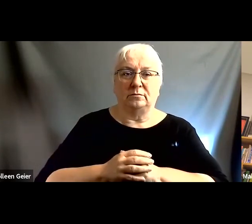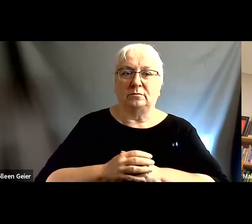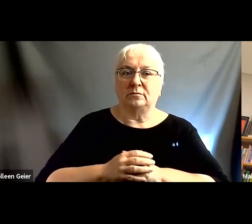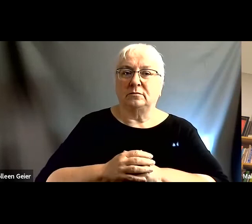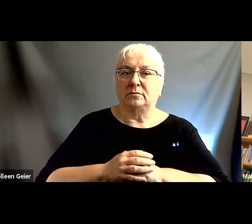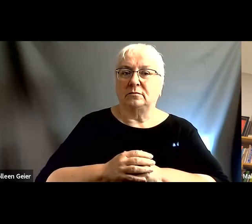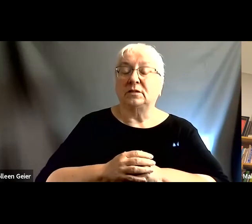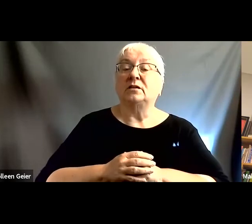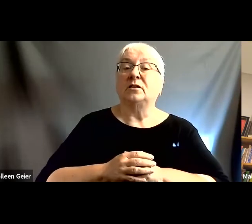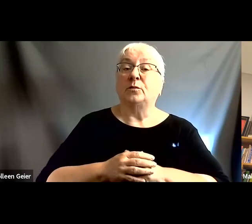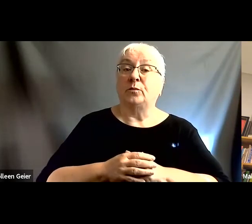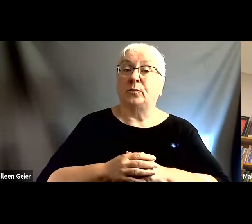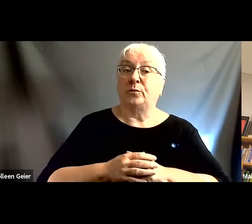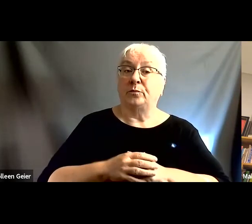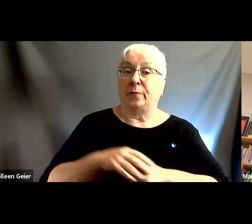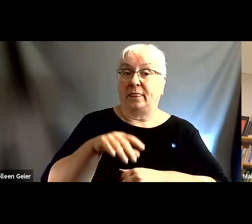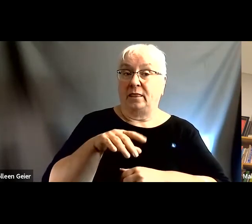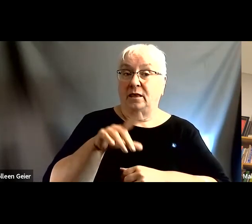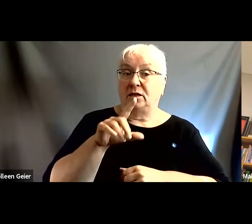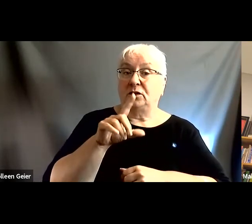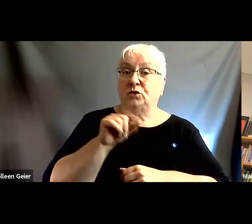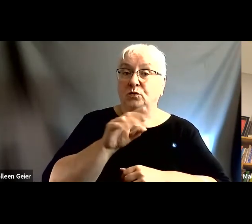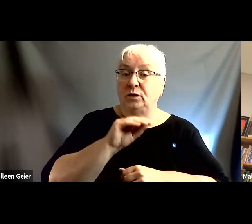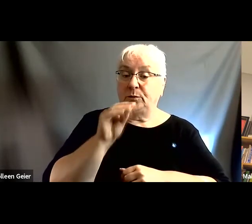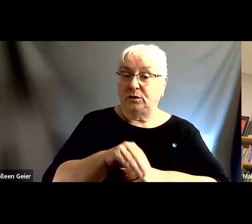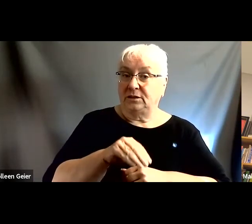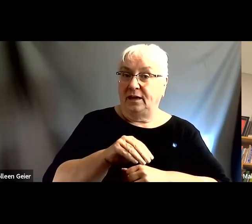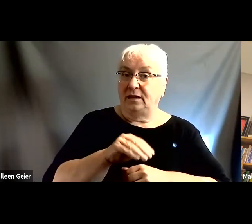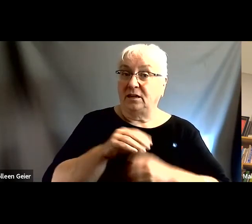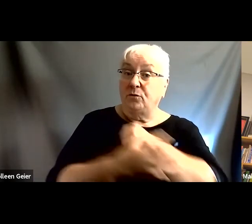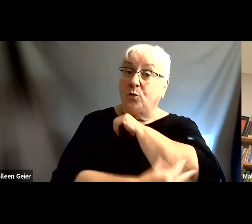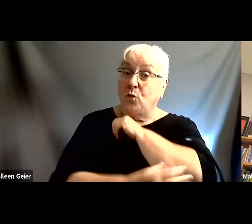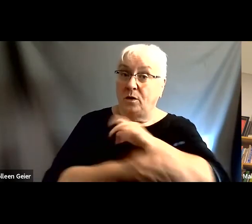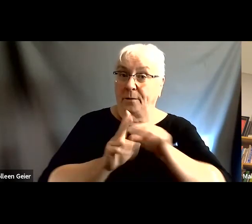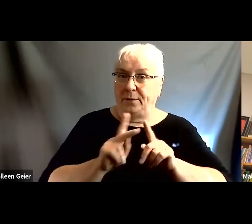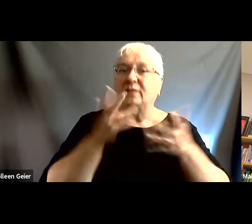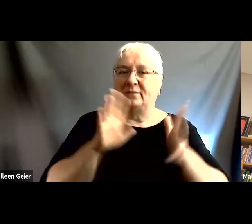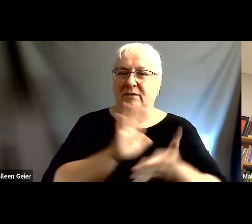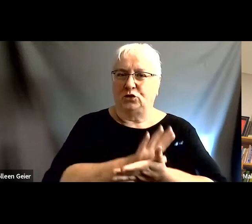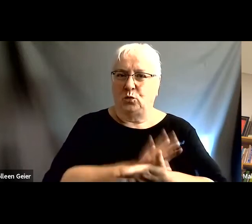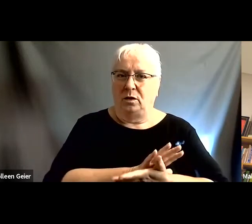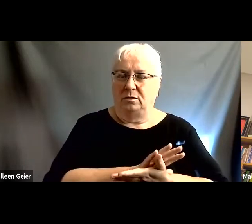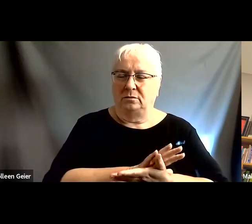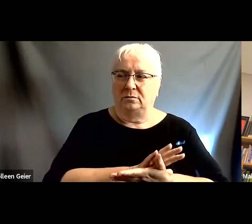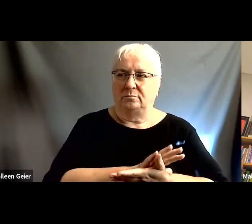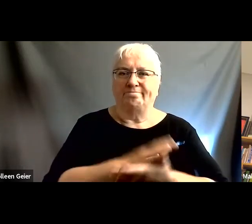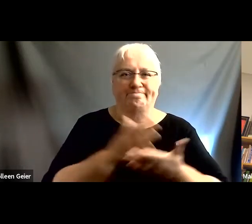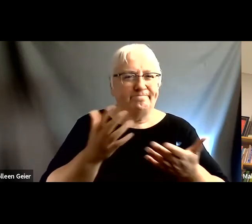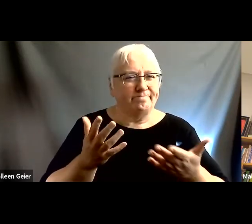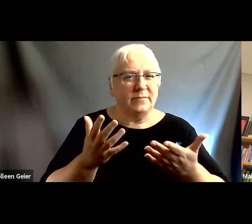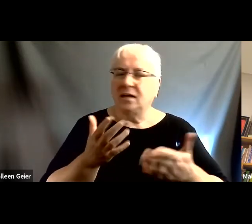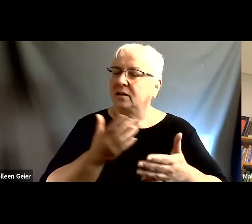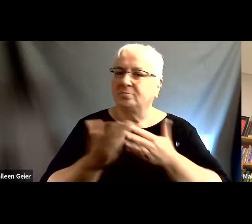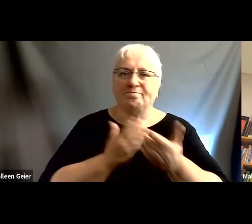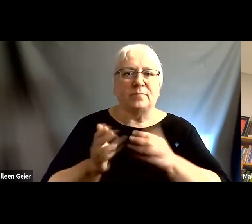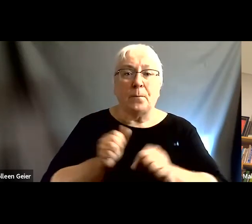is the completion rate of 20% of the poorest households. So you can imagine that whether it is the pandemic or whatever,